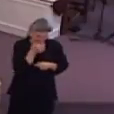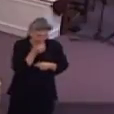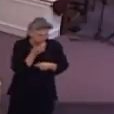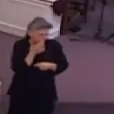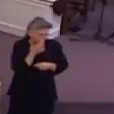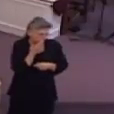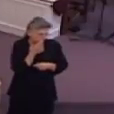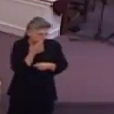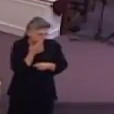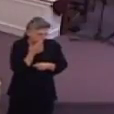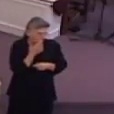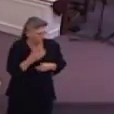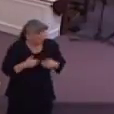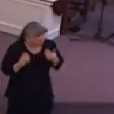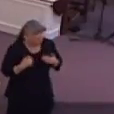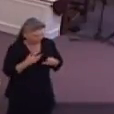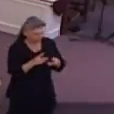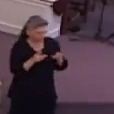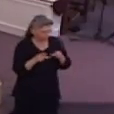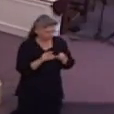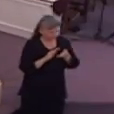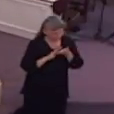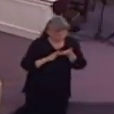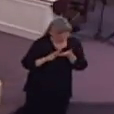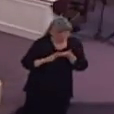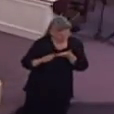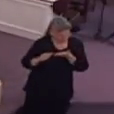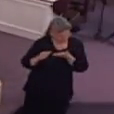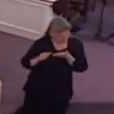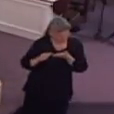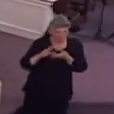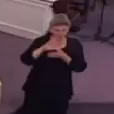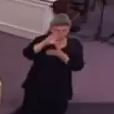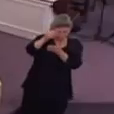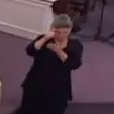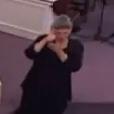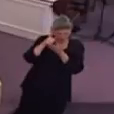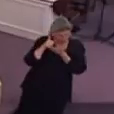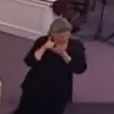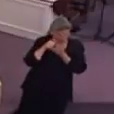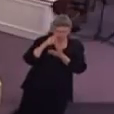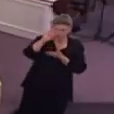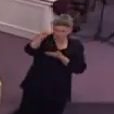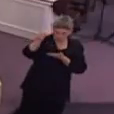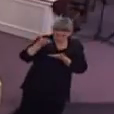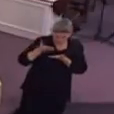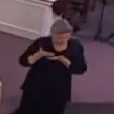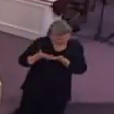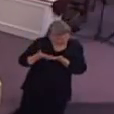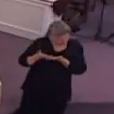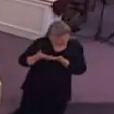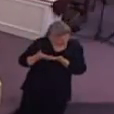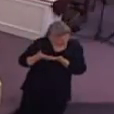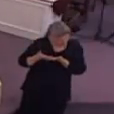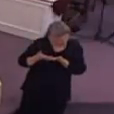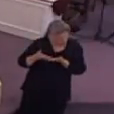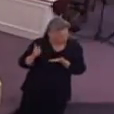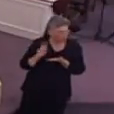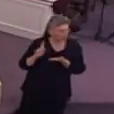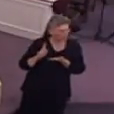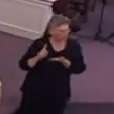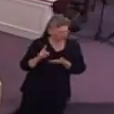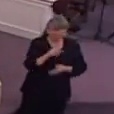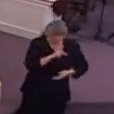I'm glad that there's a place of forgiveness and mercy and grace. It's in the kingdom